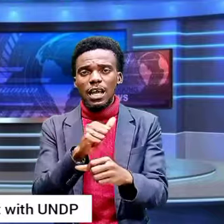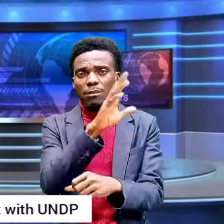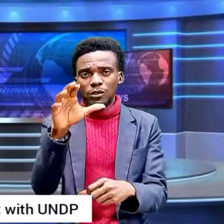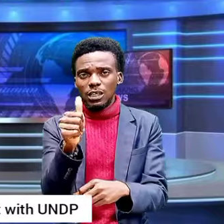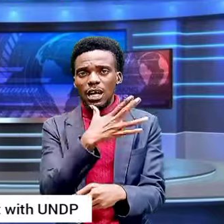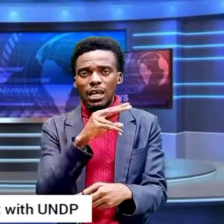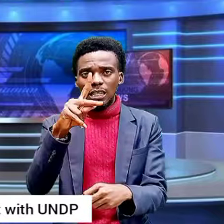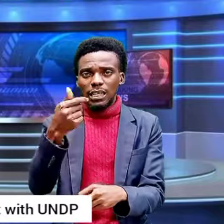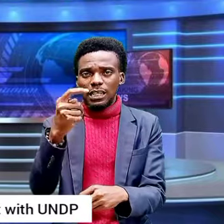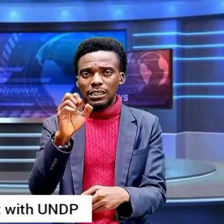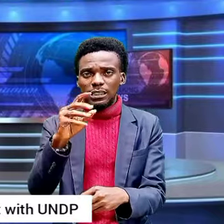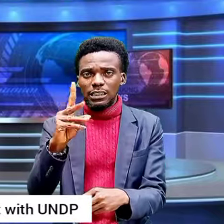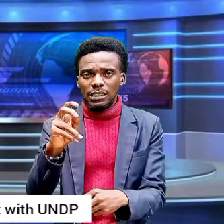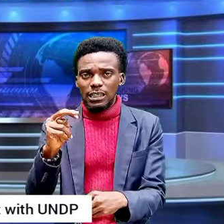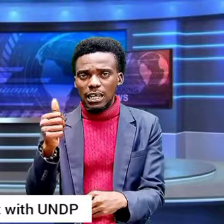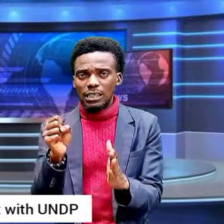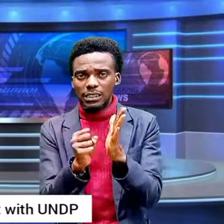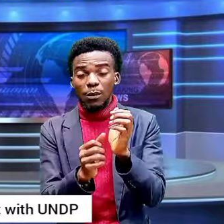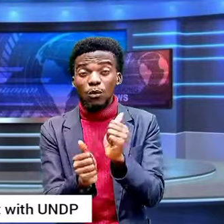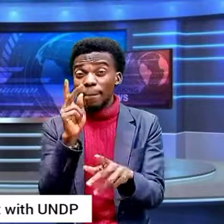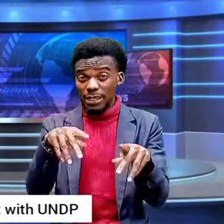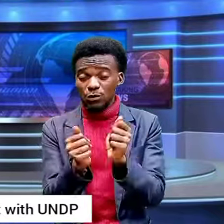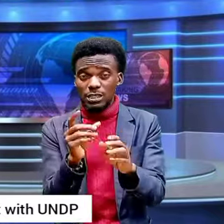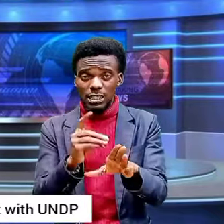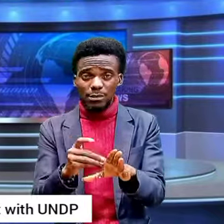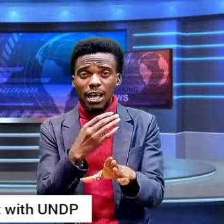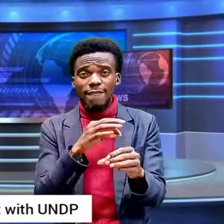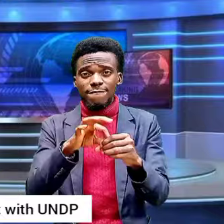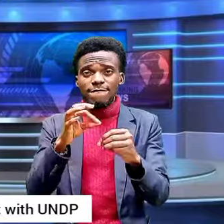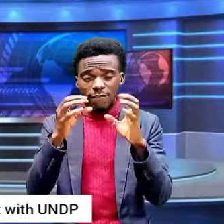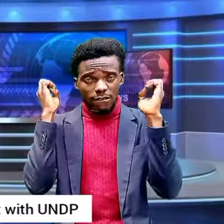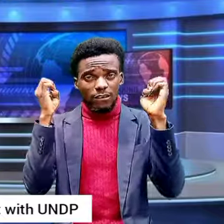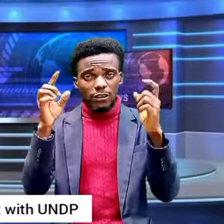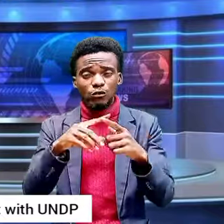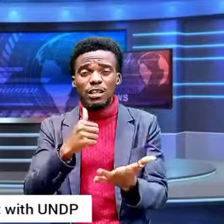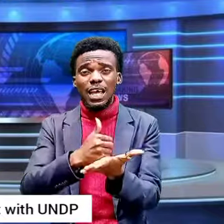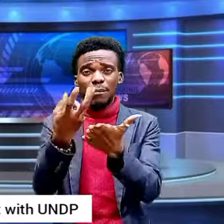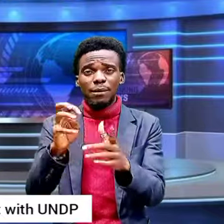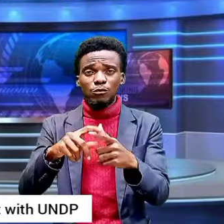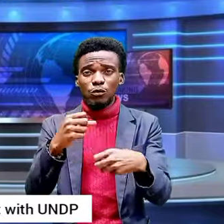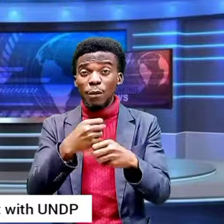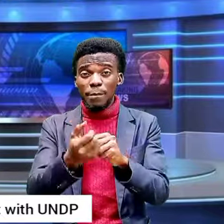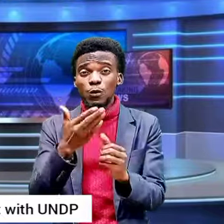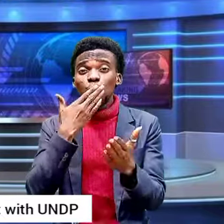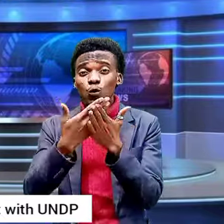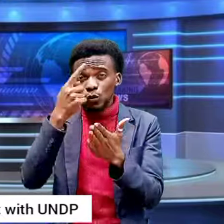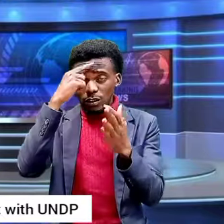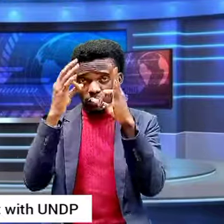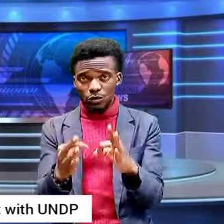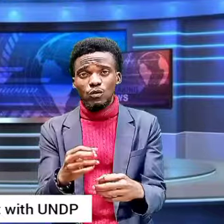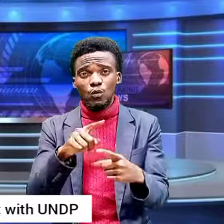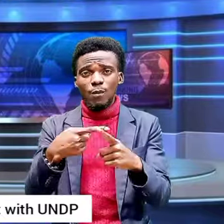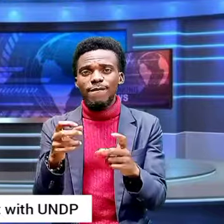with disabilities, of voters' education, to aid them to make informed decisions when voting in the